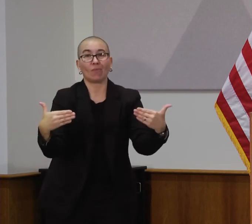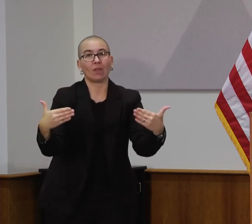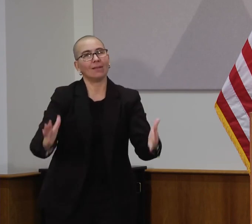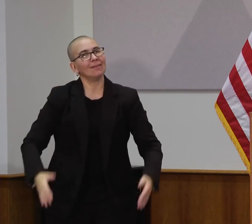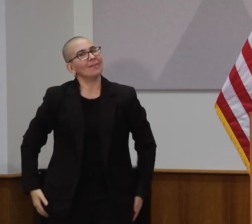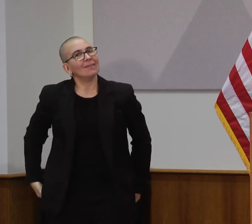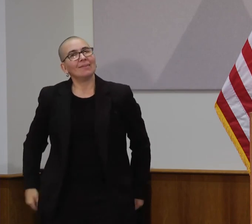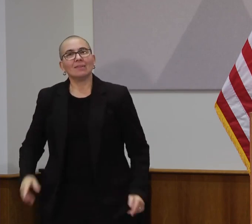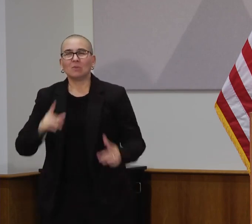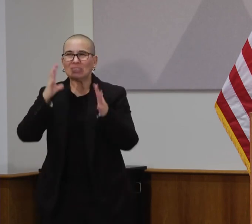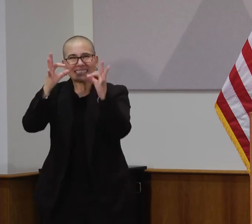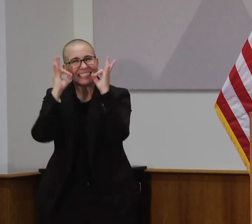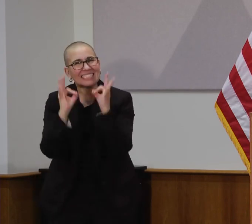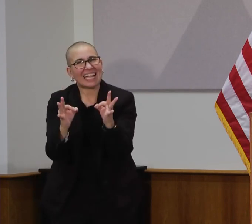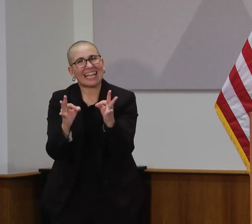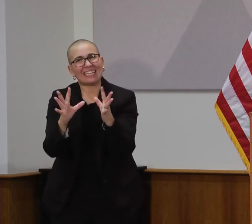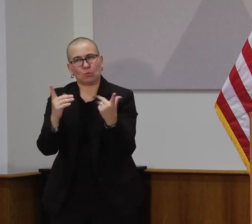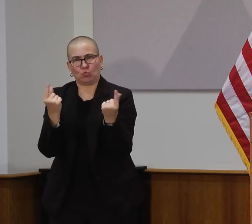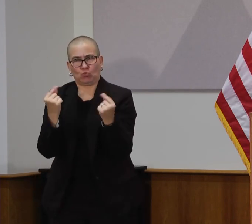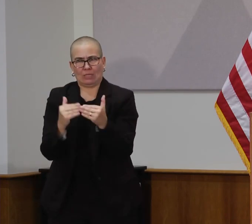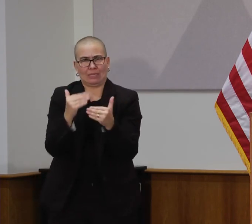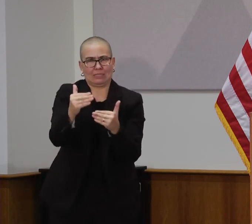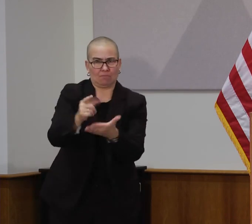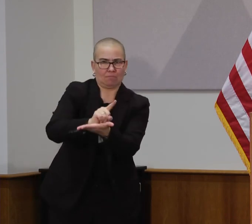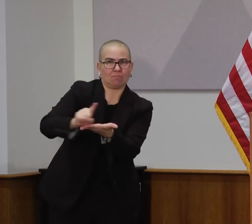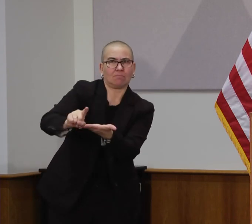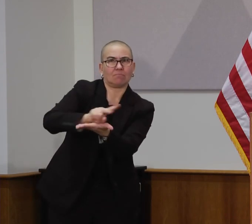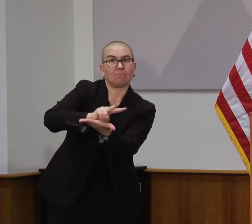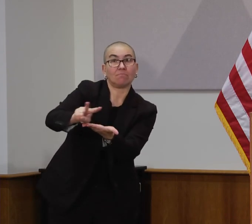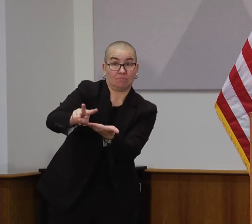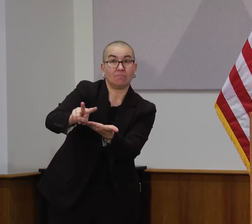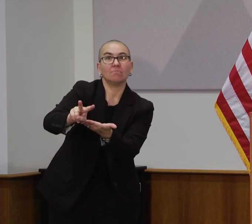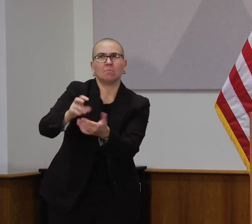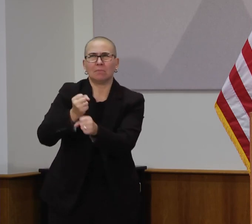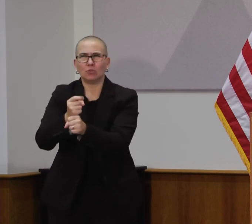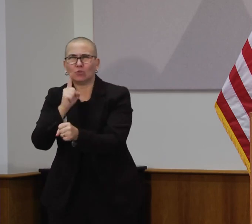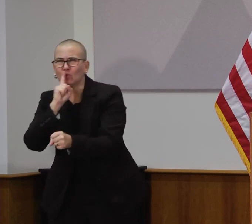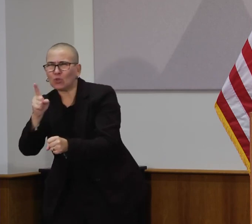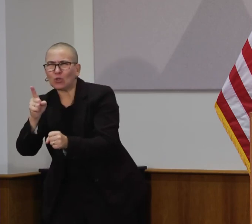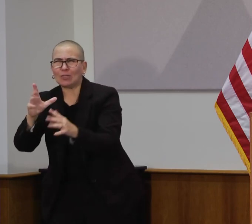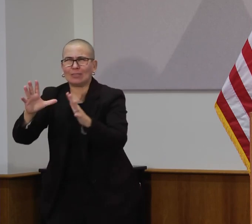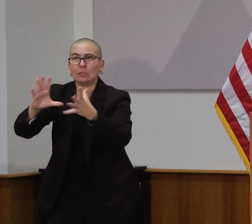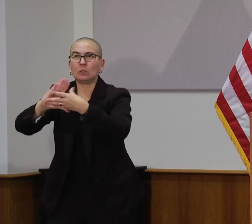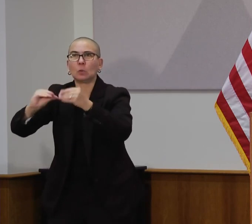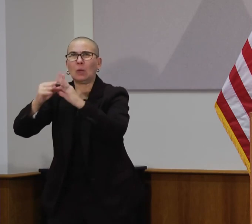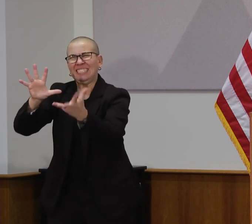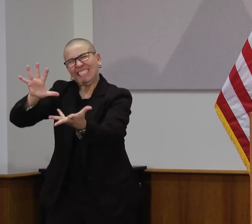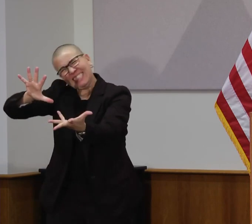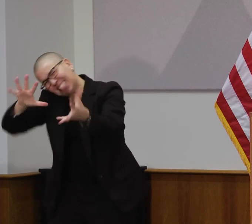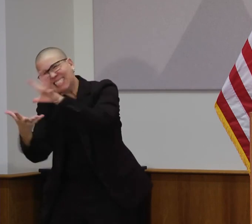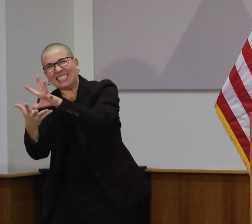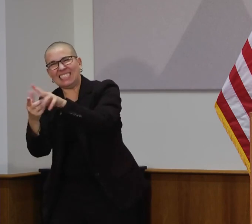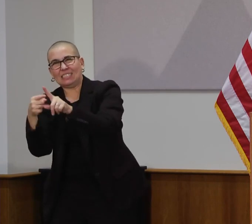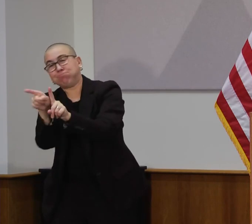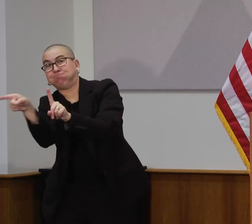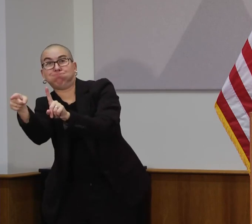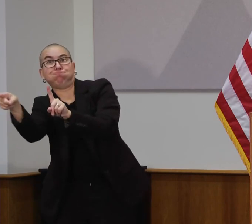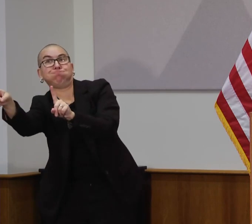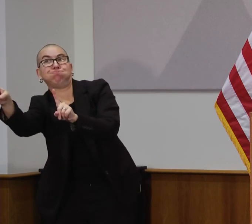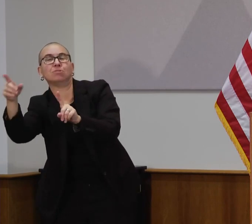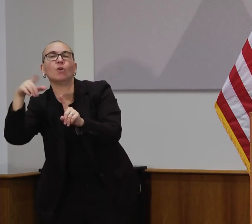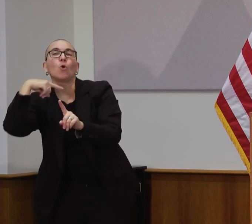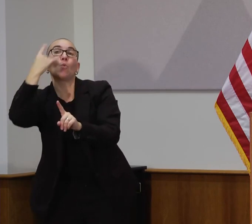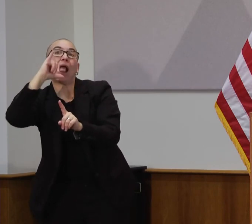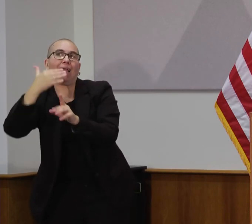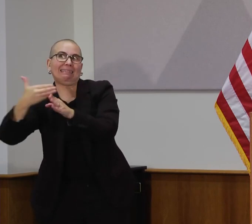to do in the next couple of weeks is going to tell the story of what later December and January and February are going to look like in